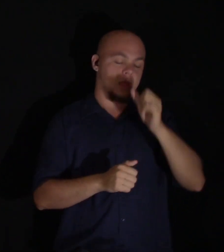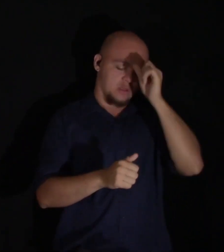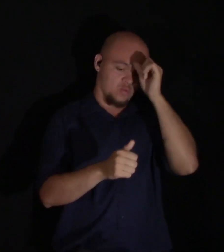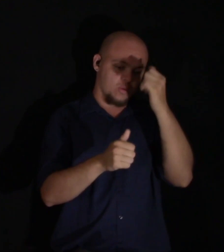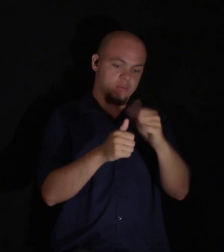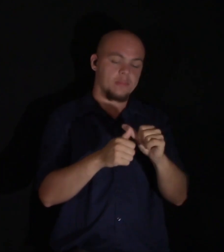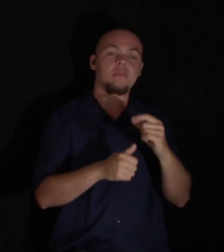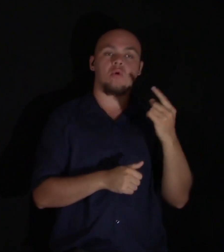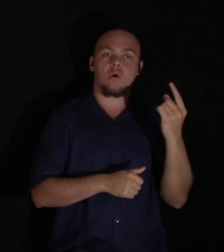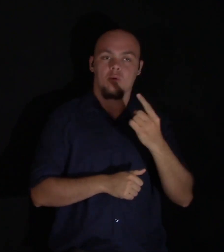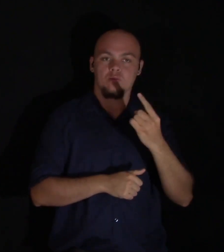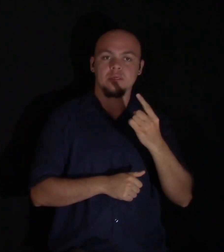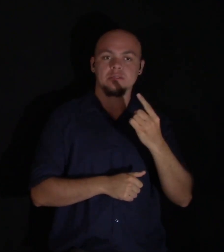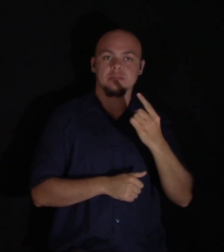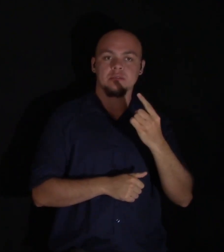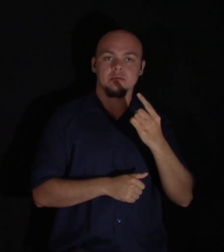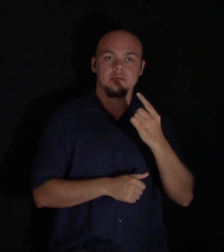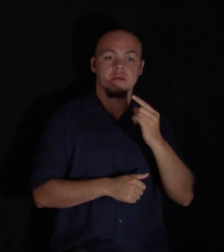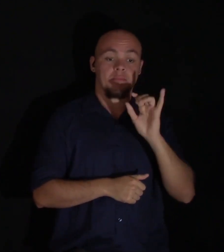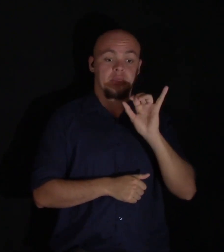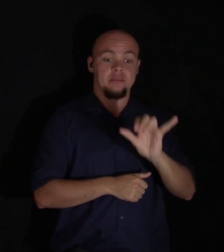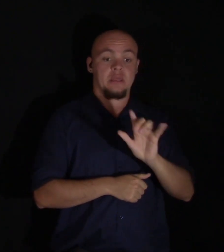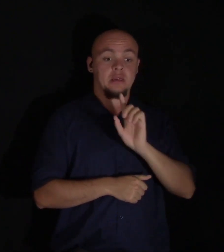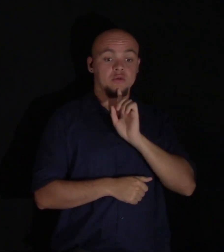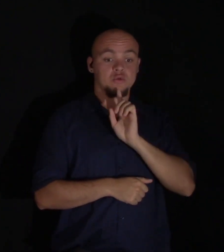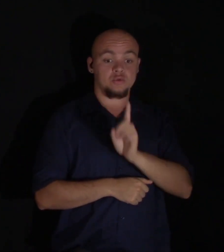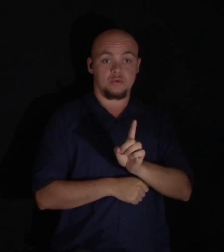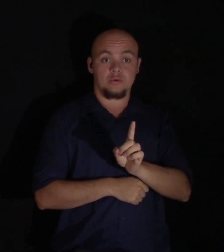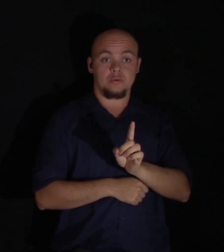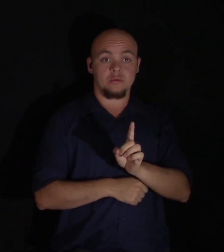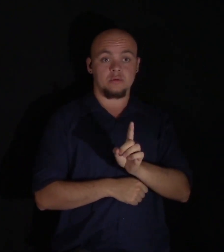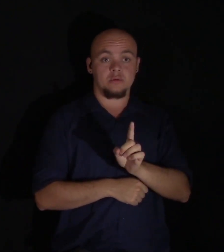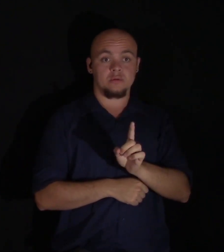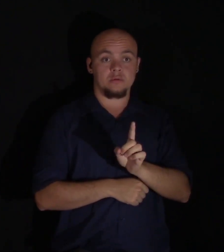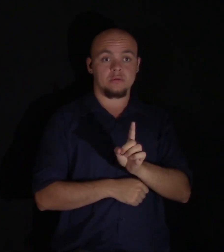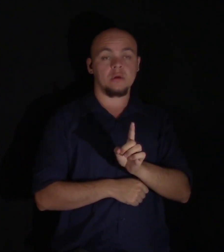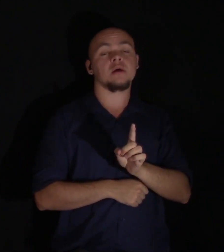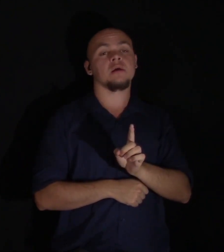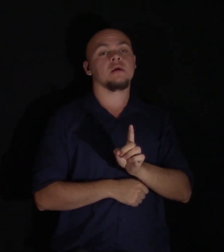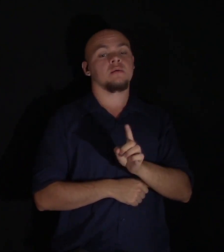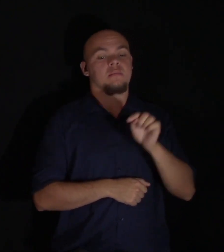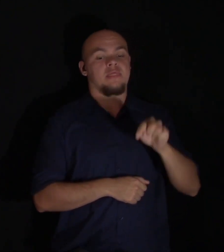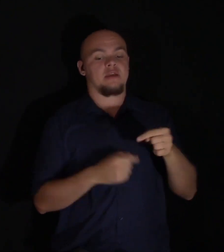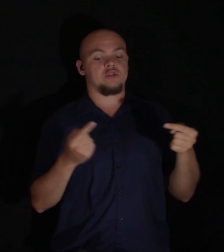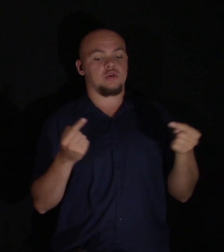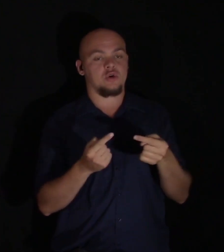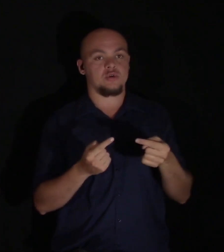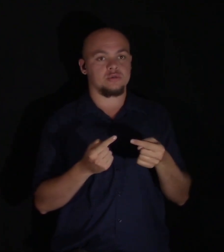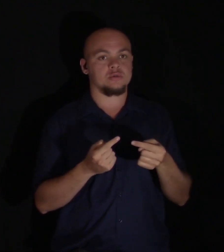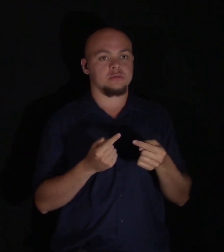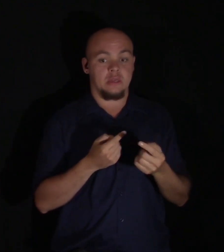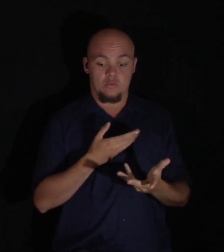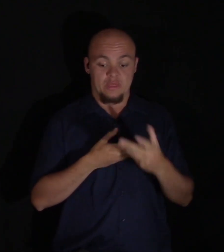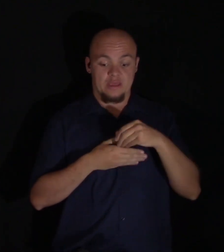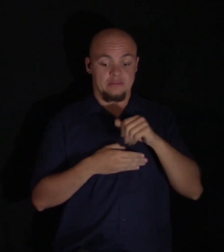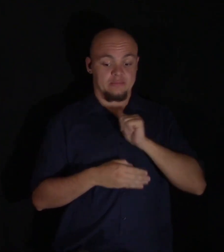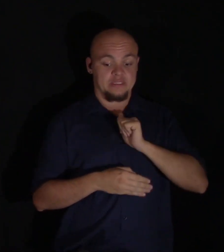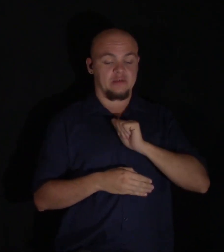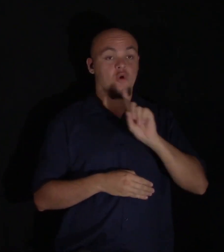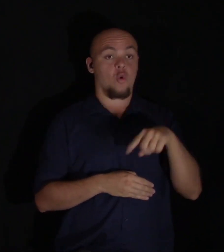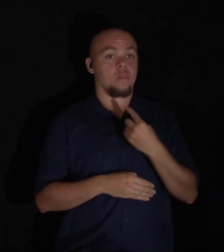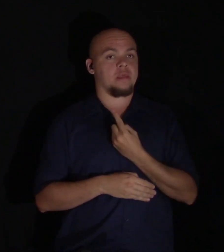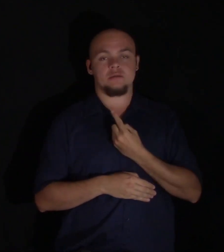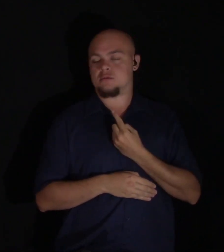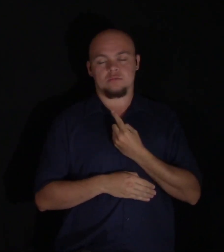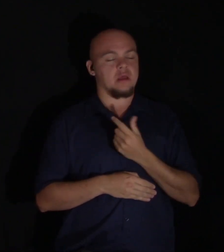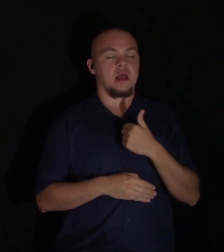happened because that is truth, but I refuse to let this hurt stay inside of me.